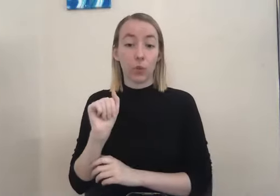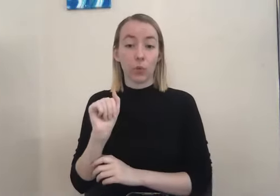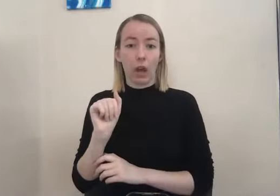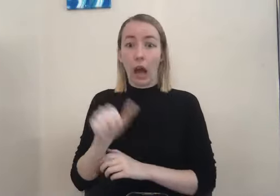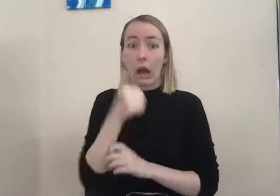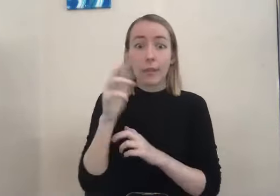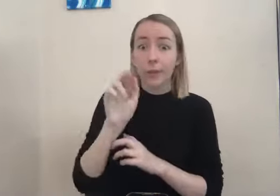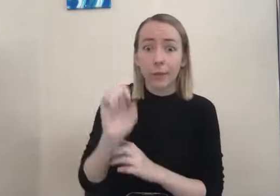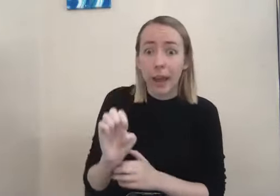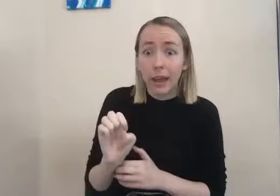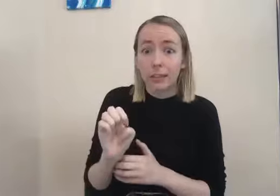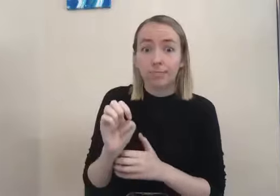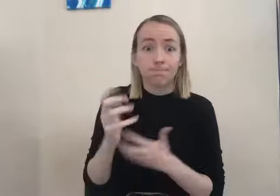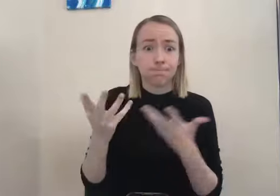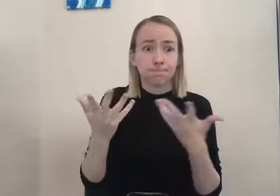better text Ray.